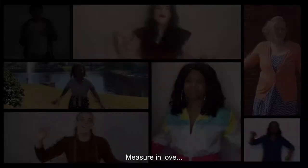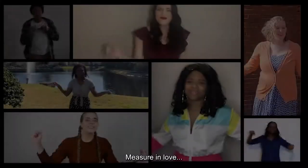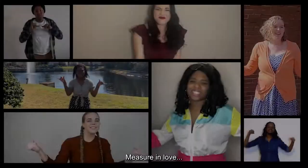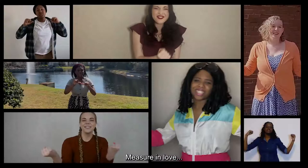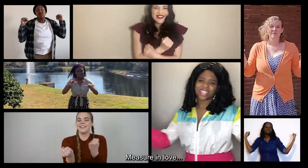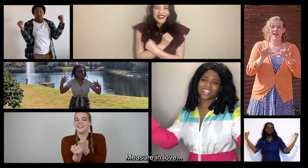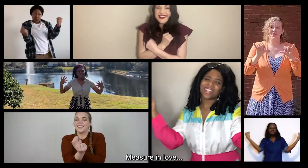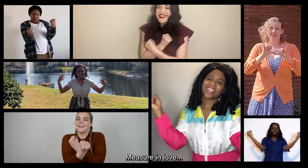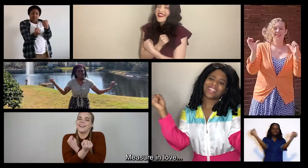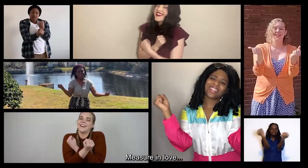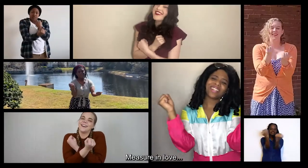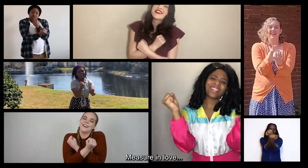Measuring love